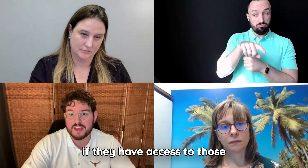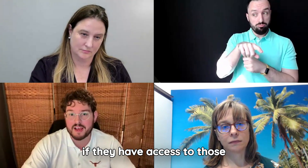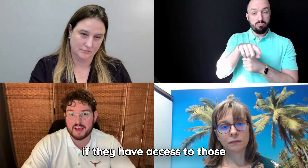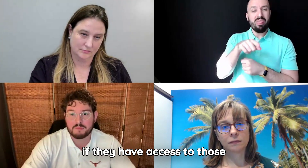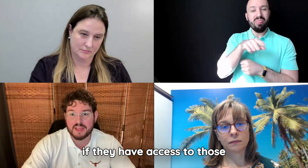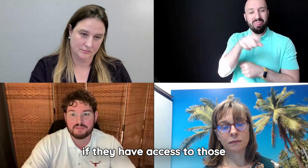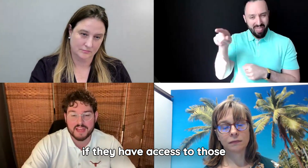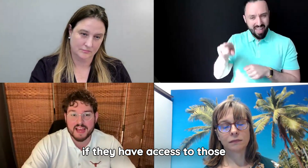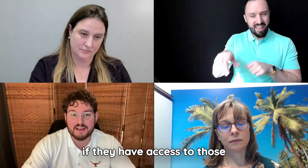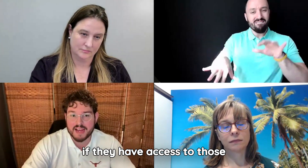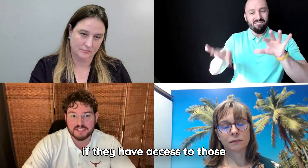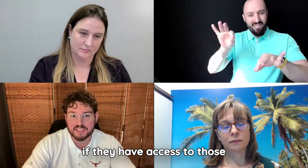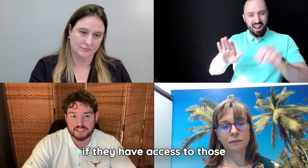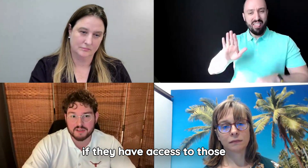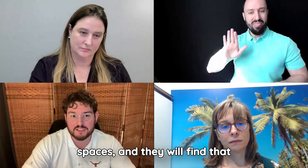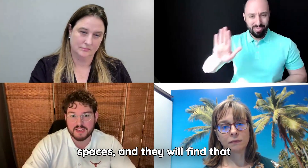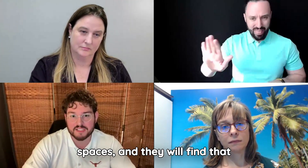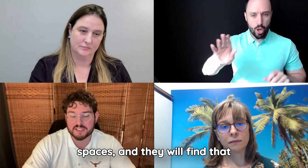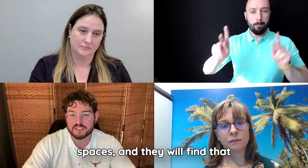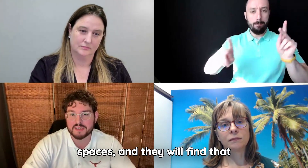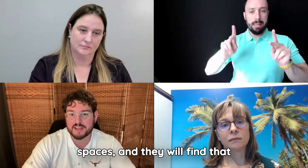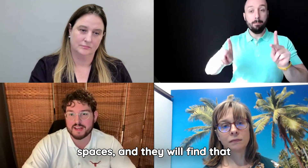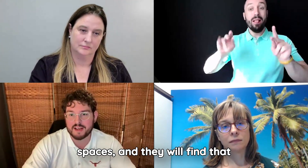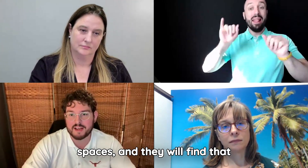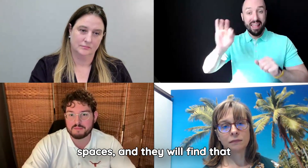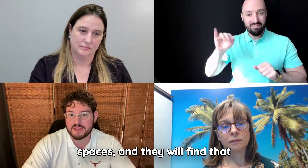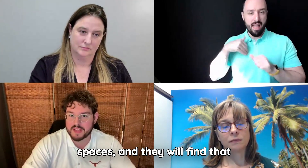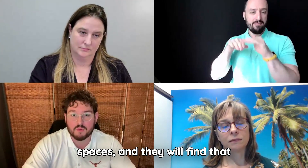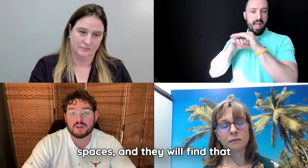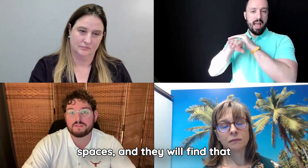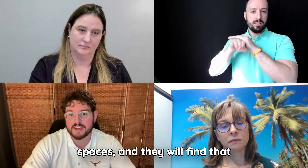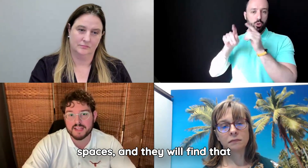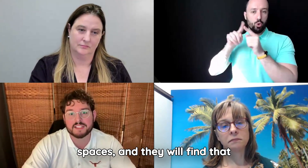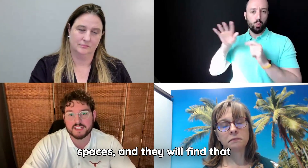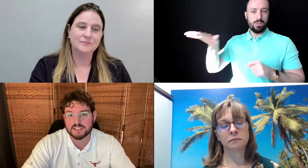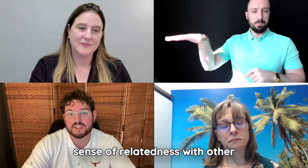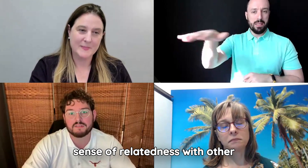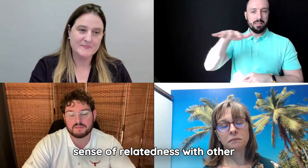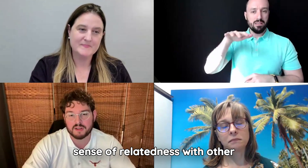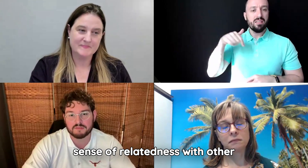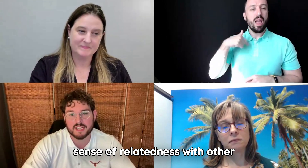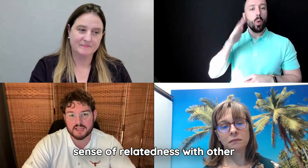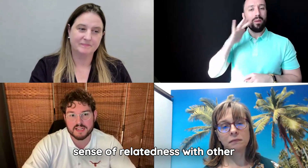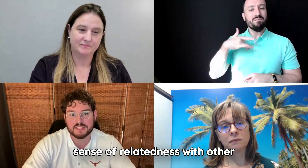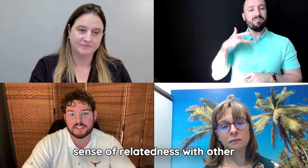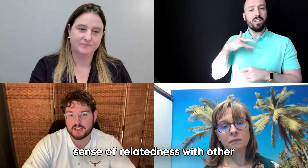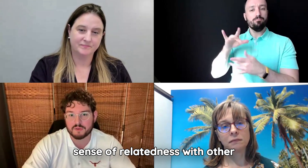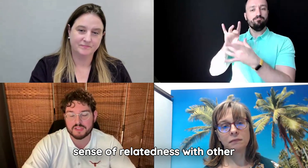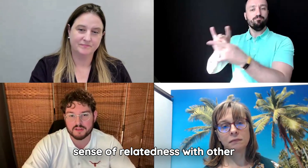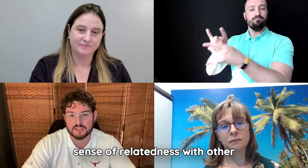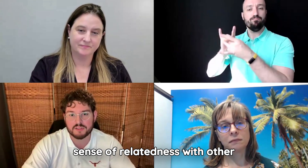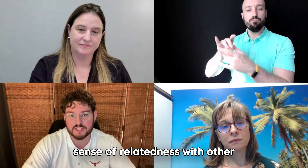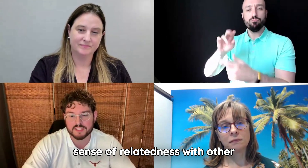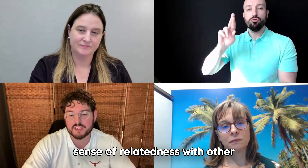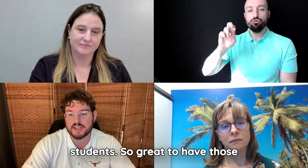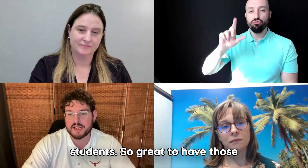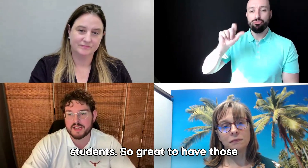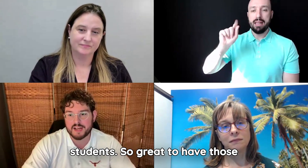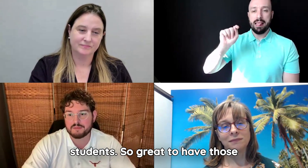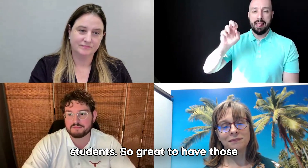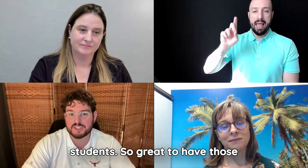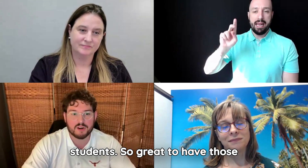people if they have access to those spaces. And they will find that sense of relatedness with other